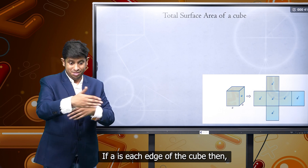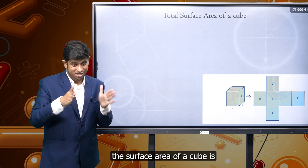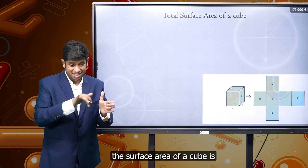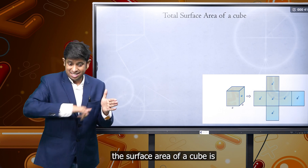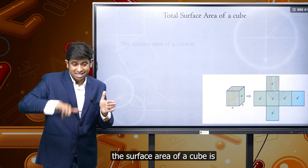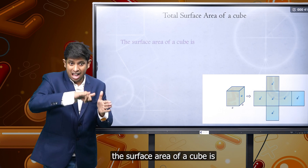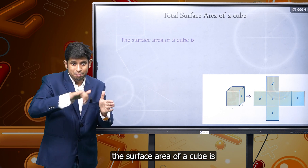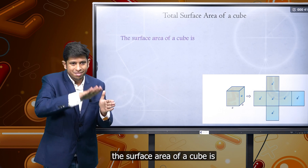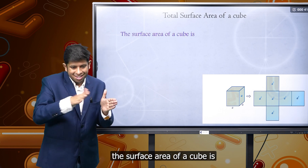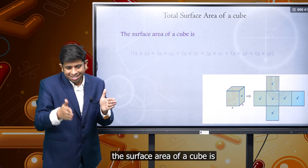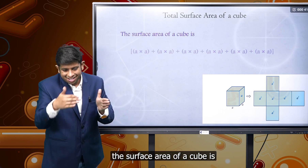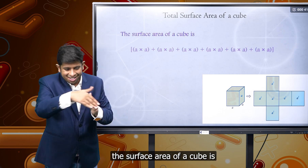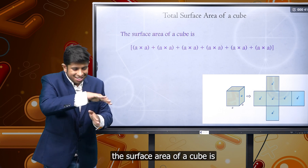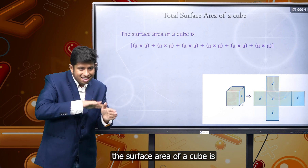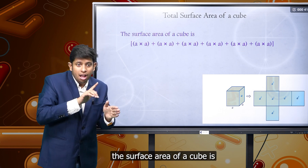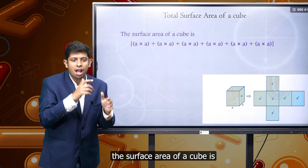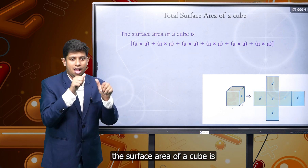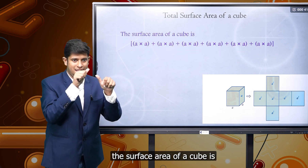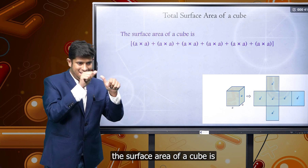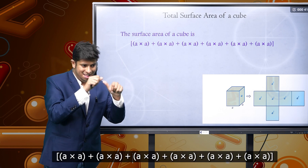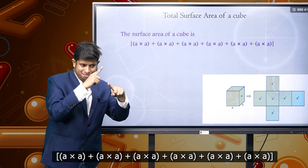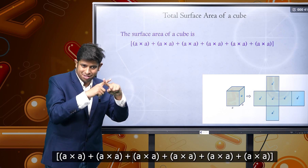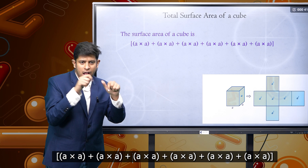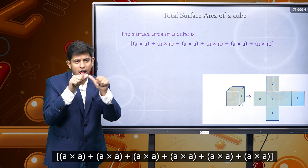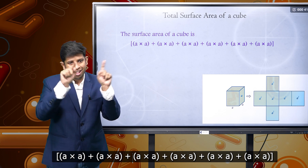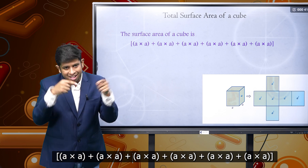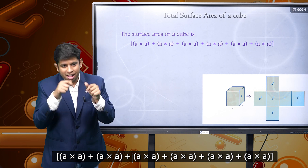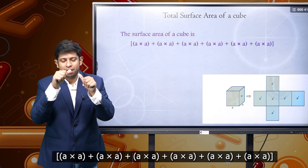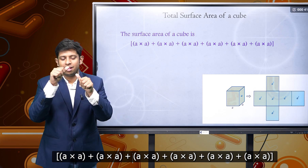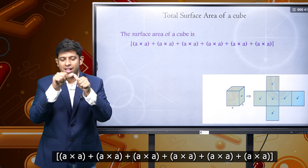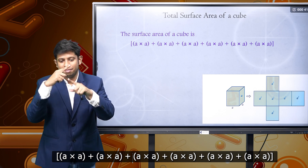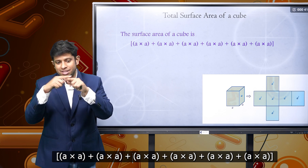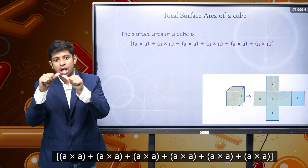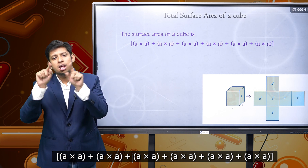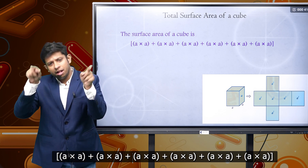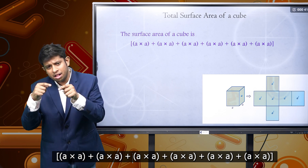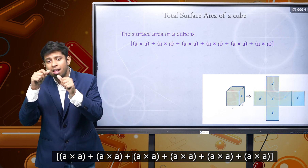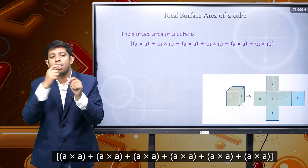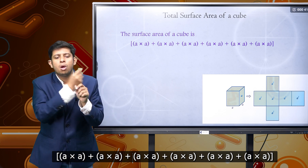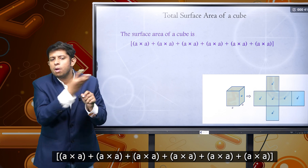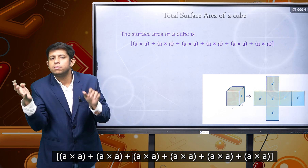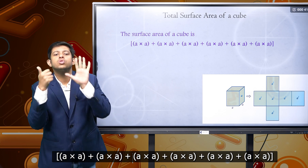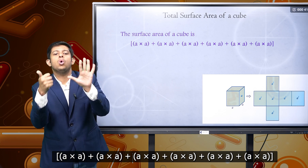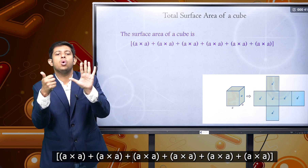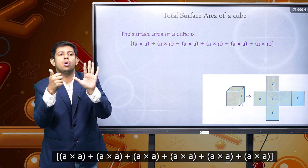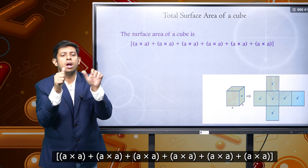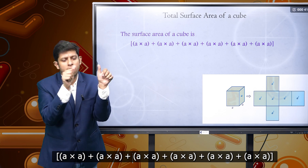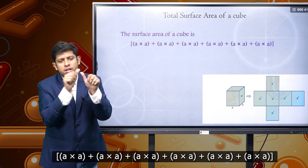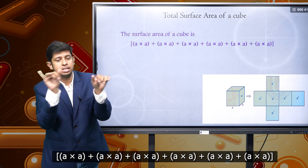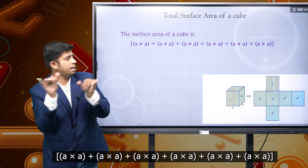the surface area of a cube is A into A plus A into A plus A into A plus A into A plus A